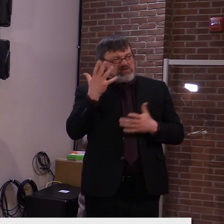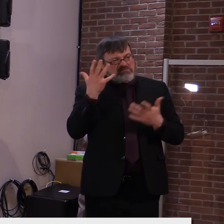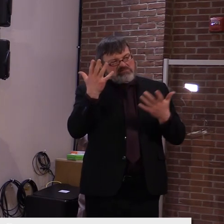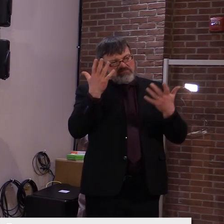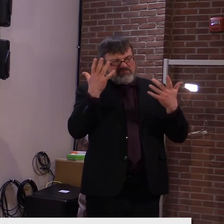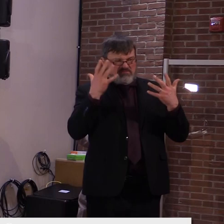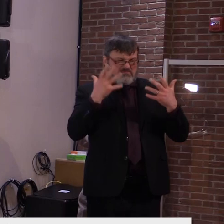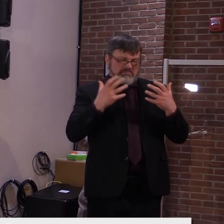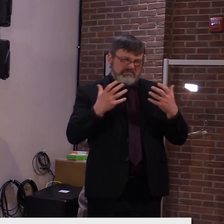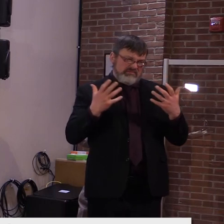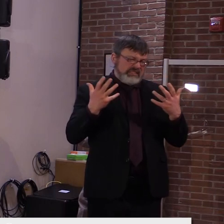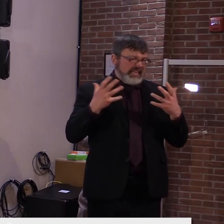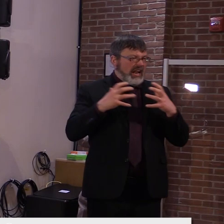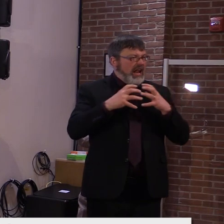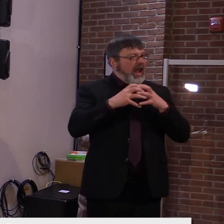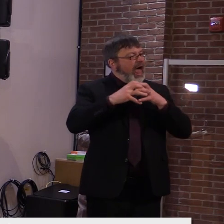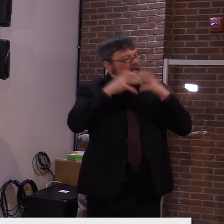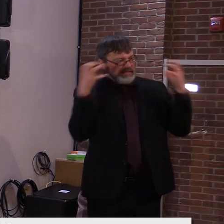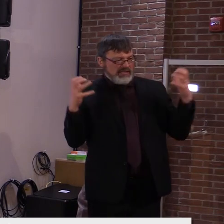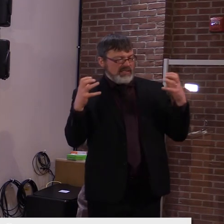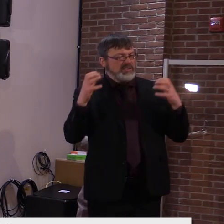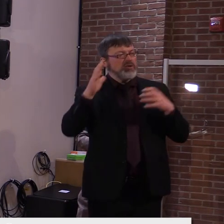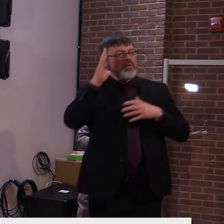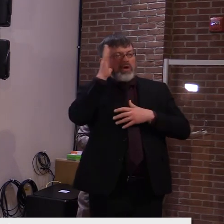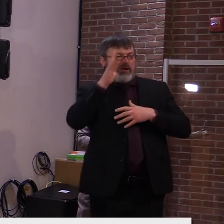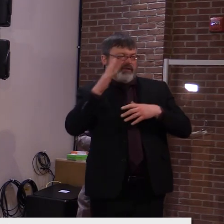future. That's my hope.